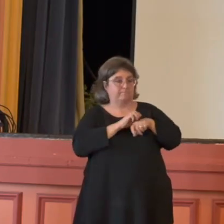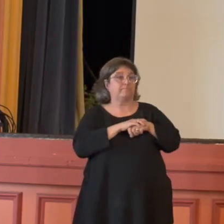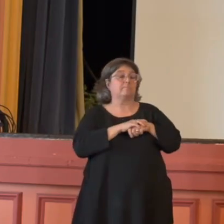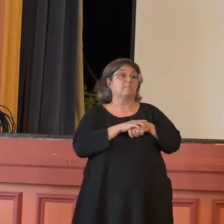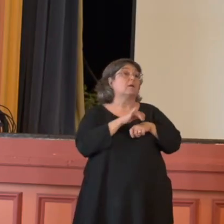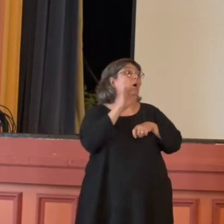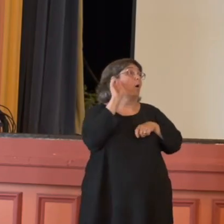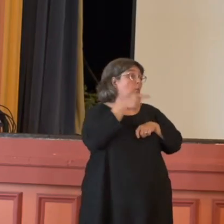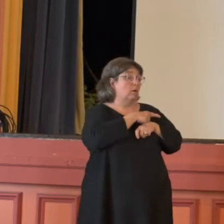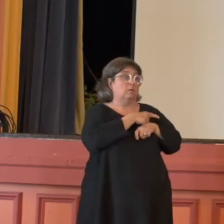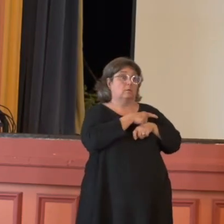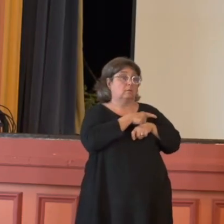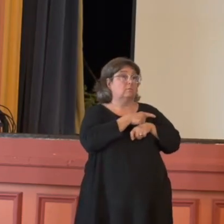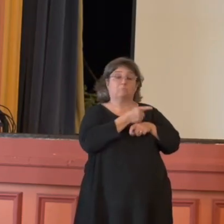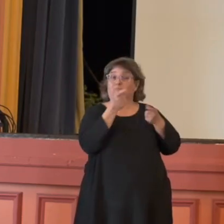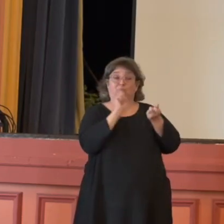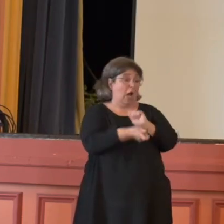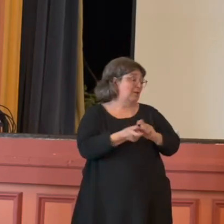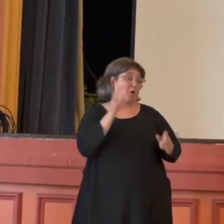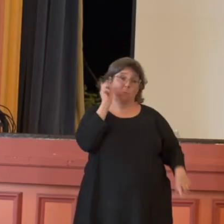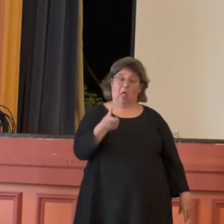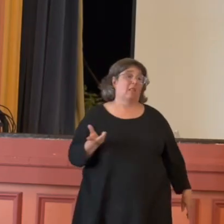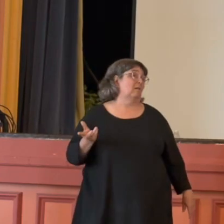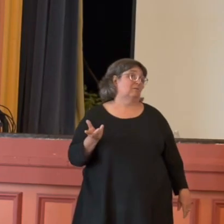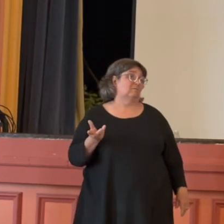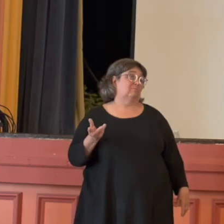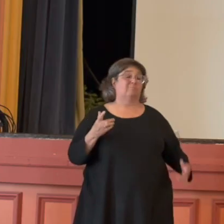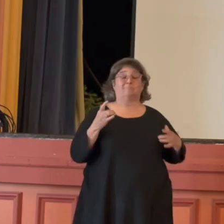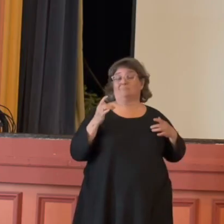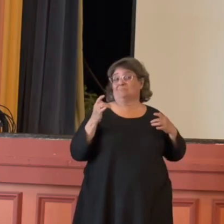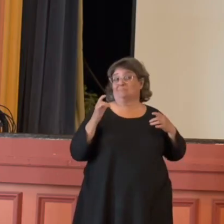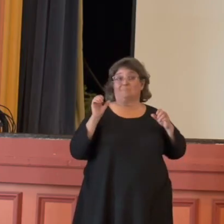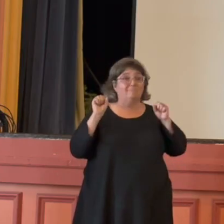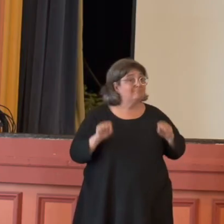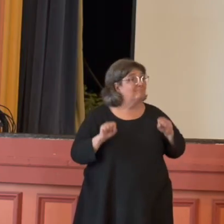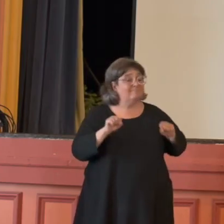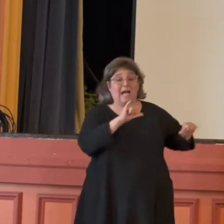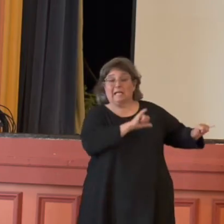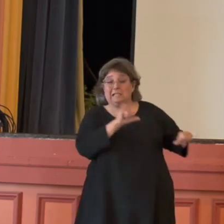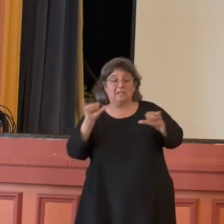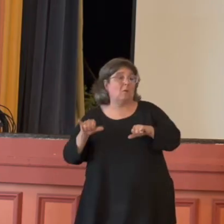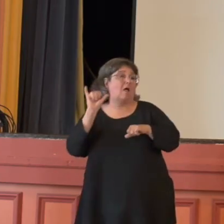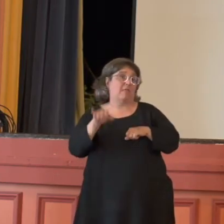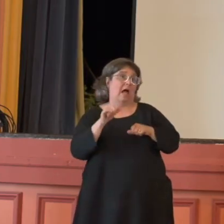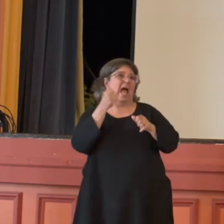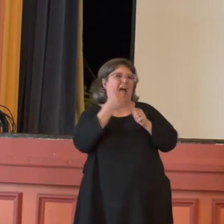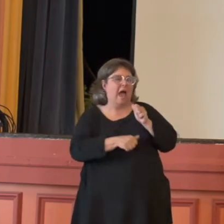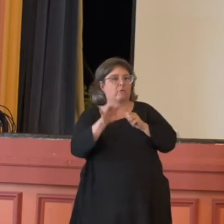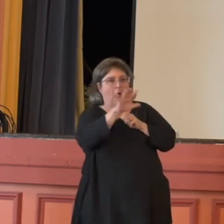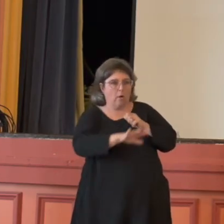it's just going to, by the time we get there. There's likely to be something similar to that in each of